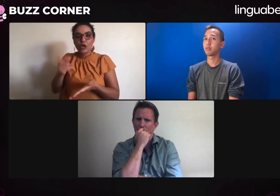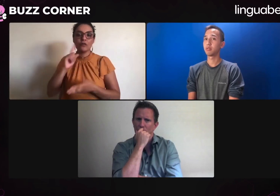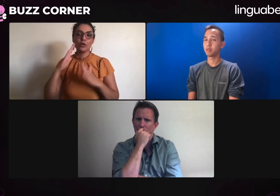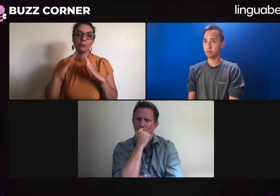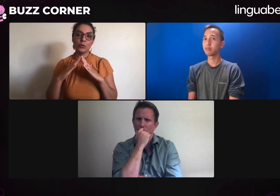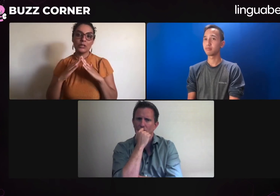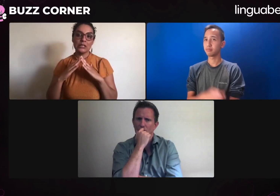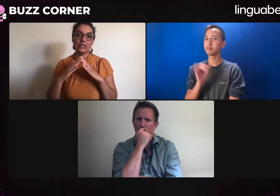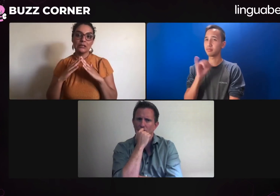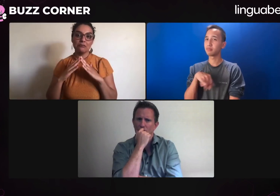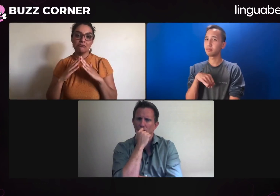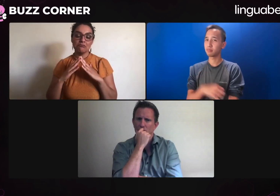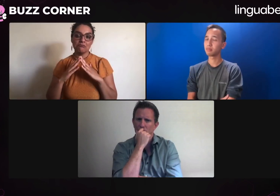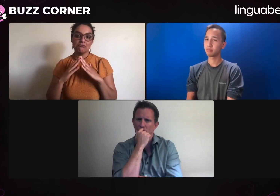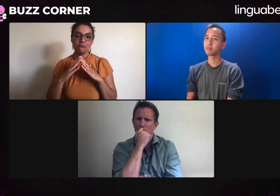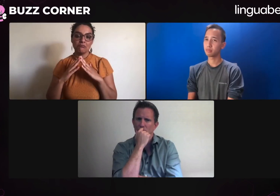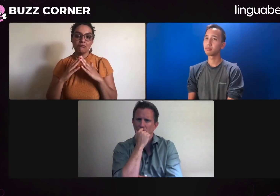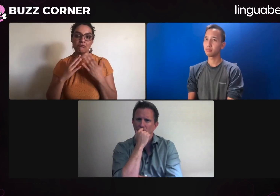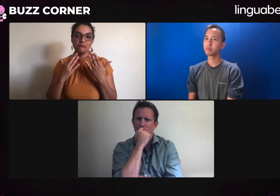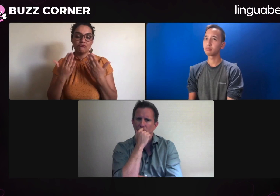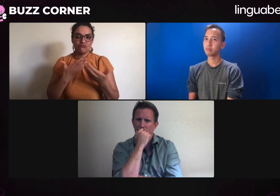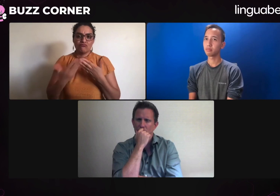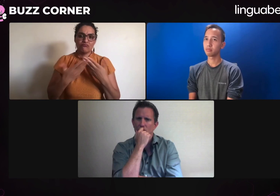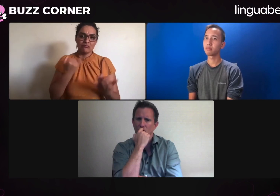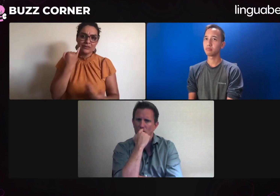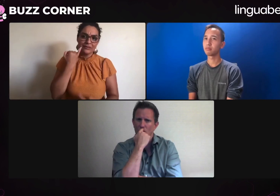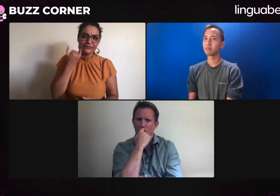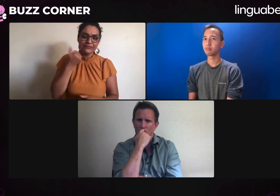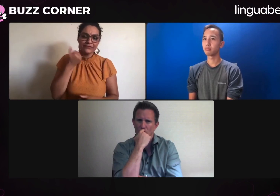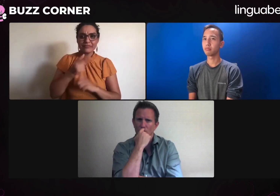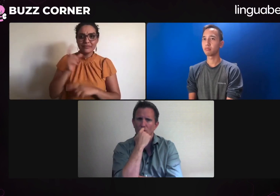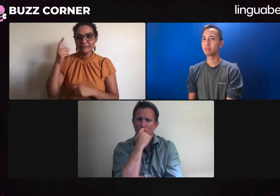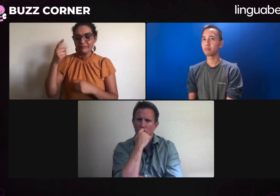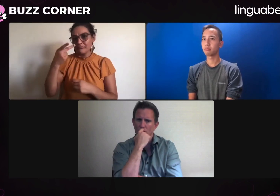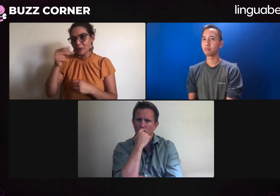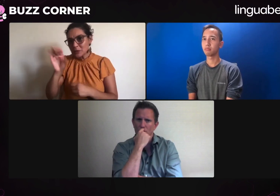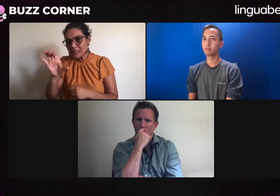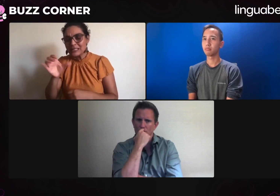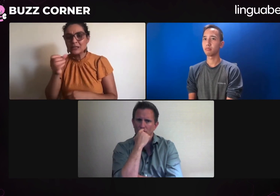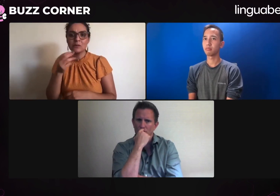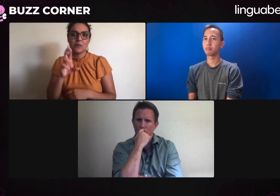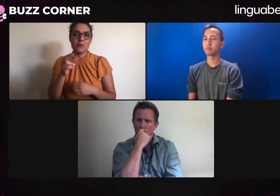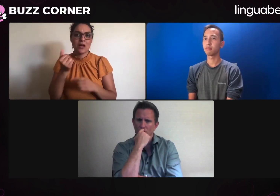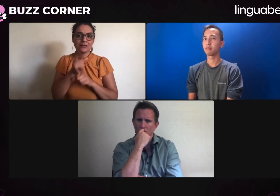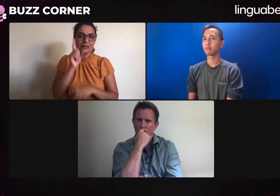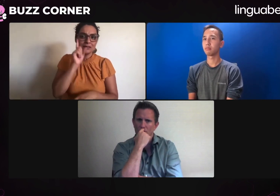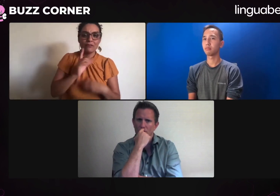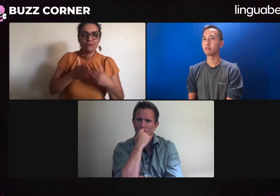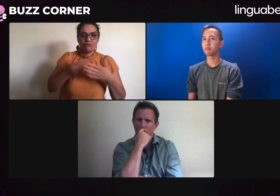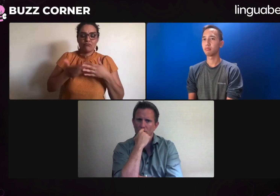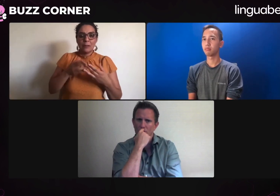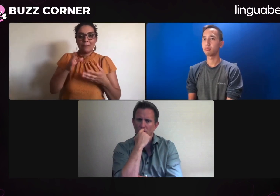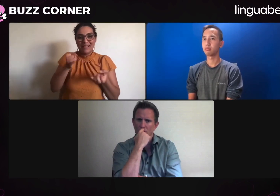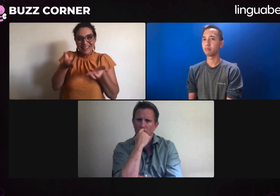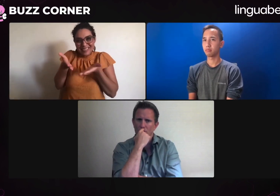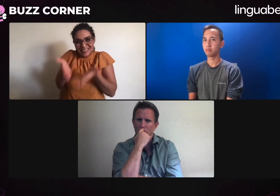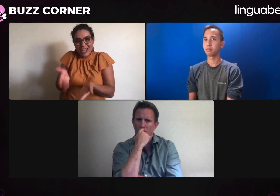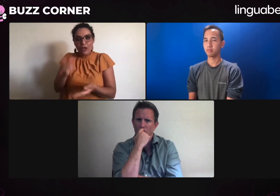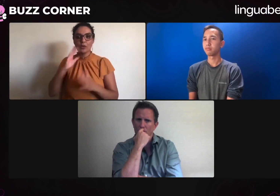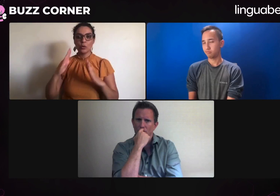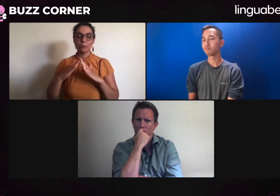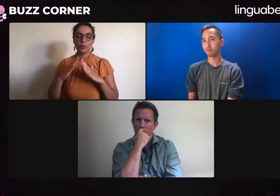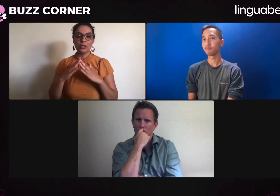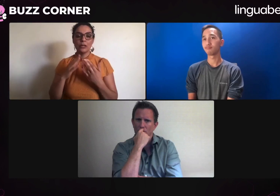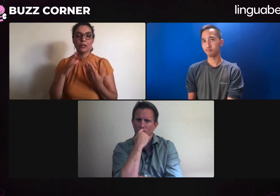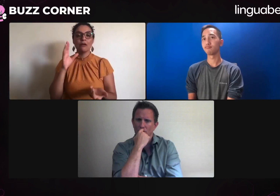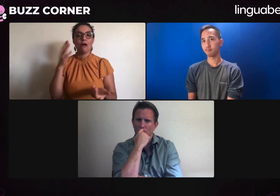would say is to just be there for the community. Be there no matter what. As a POC, as a deaf person,